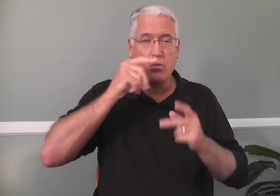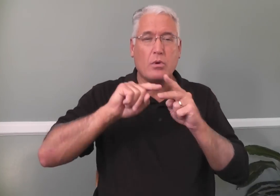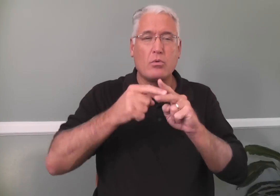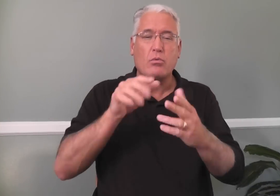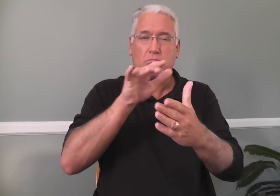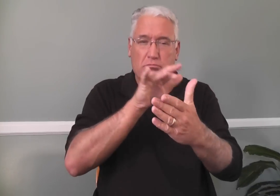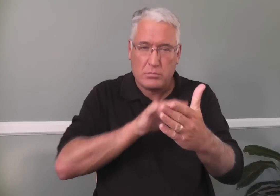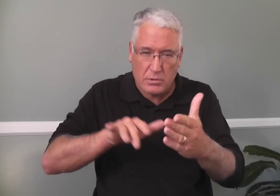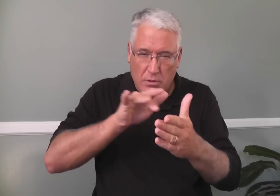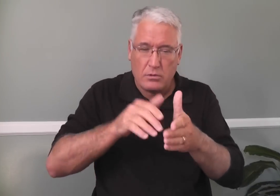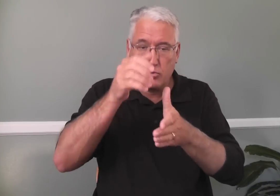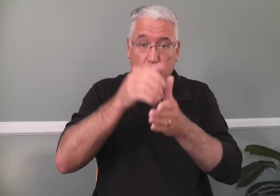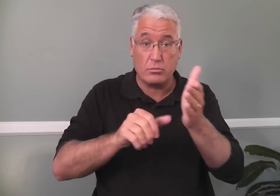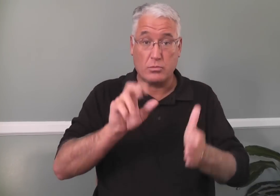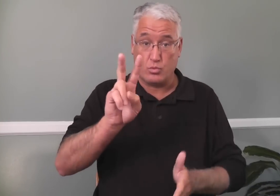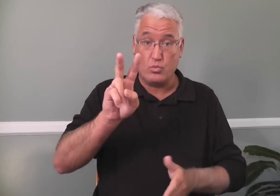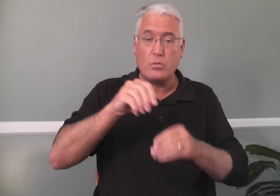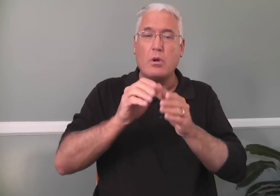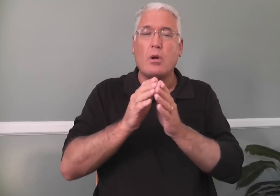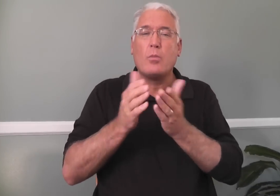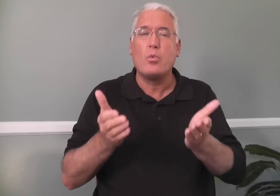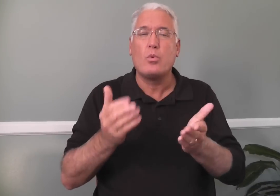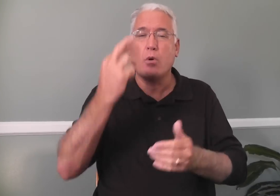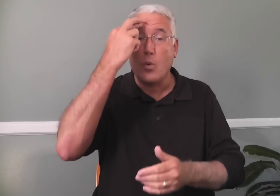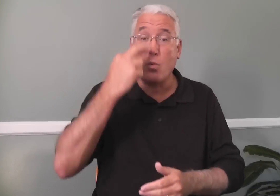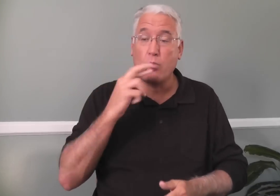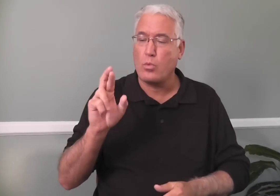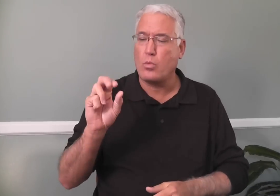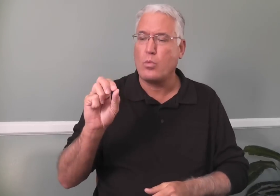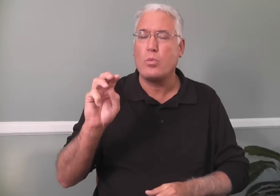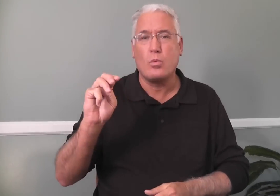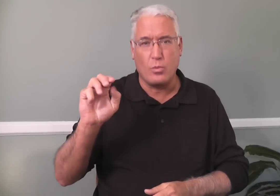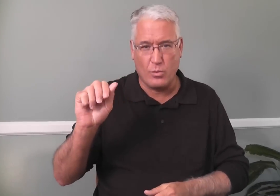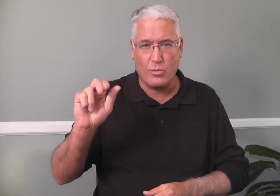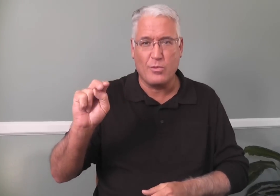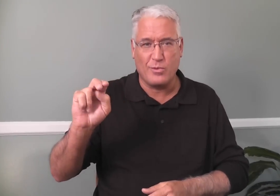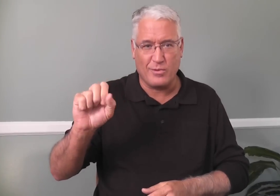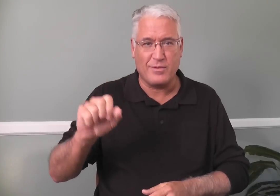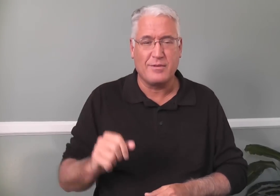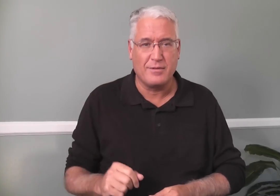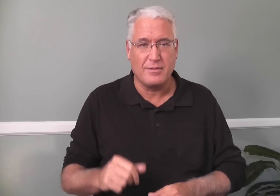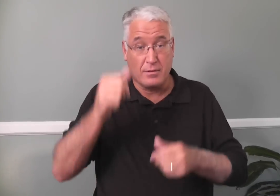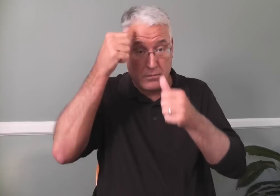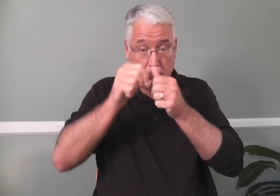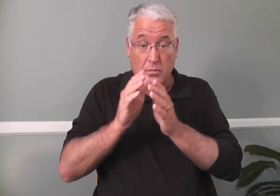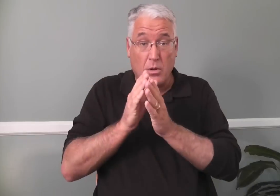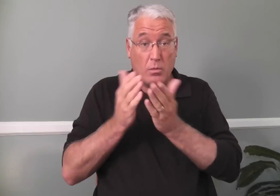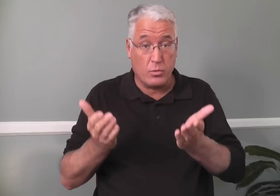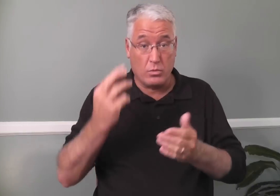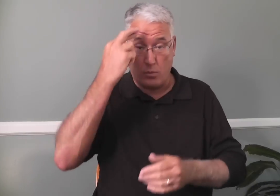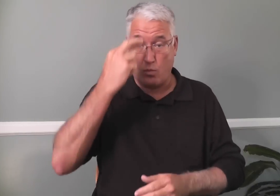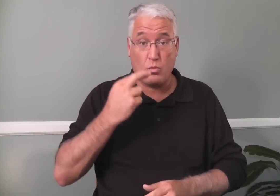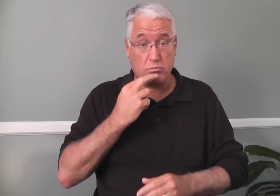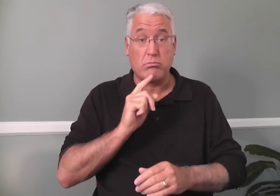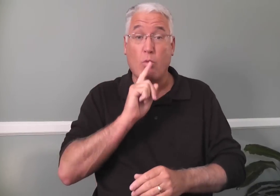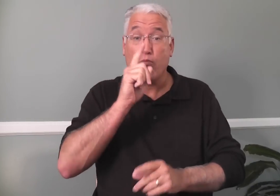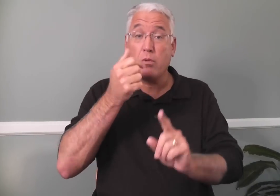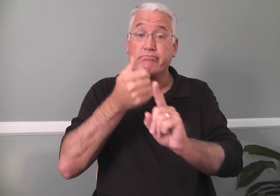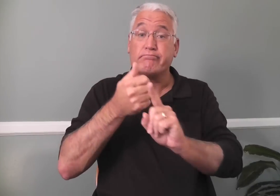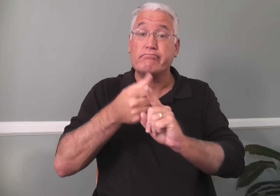Today, we're going to start studying chapter 2 in the book of Romans. Remember that the book of